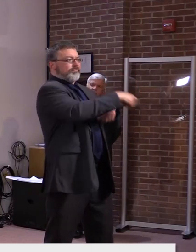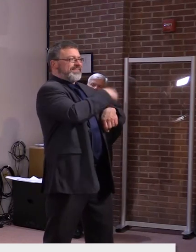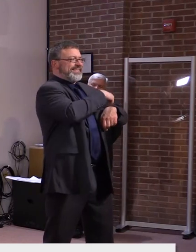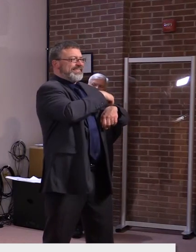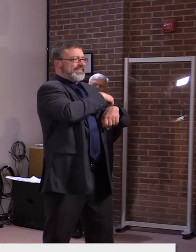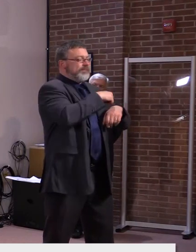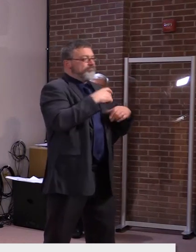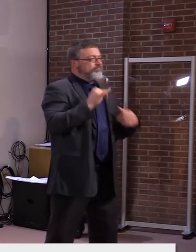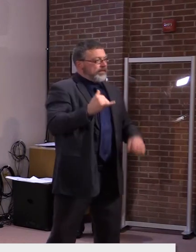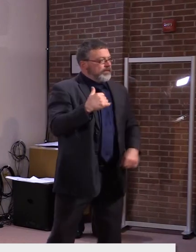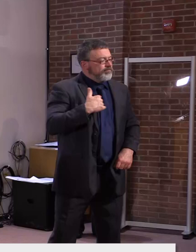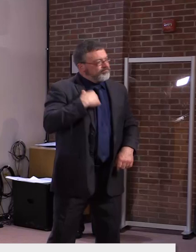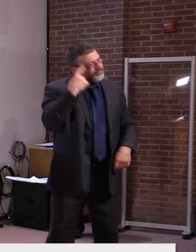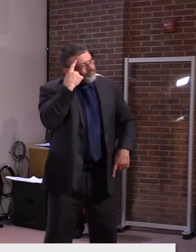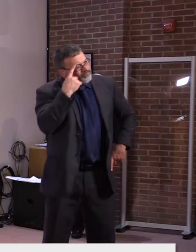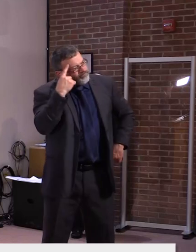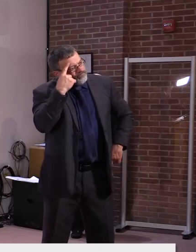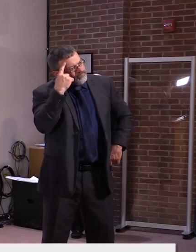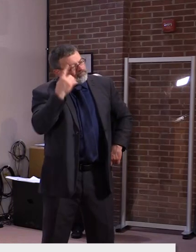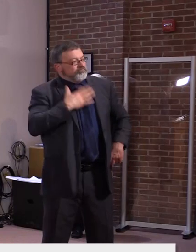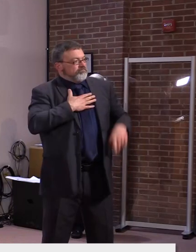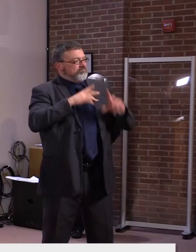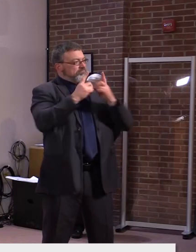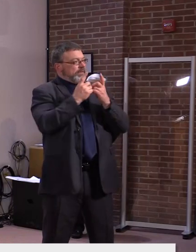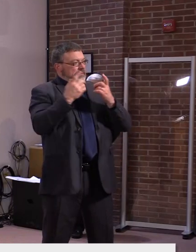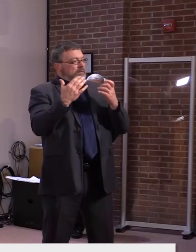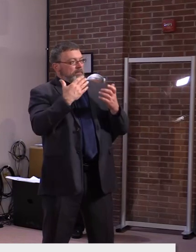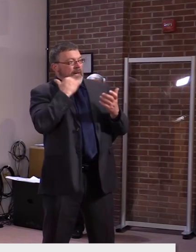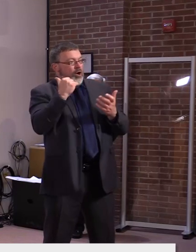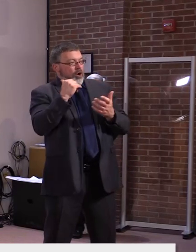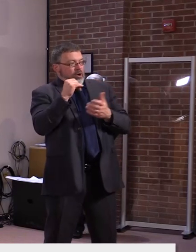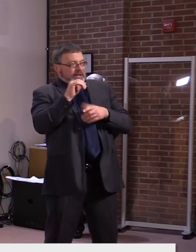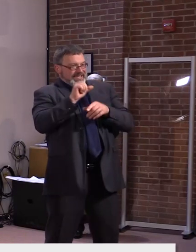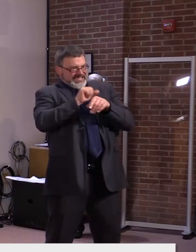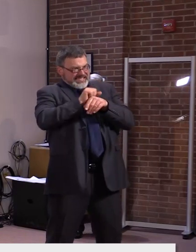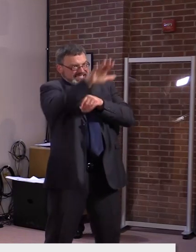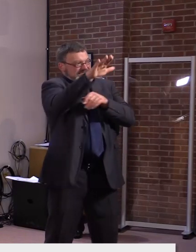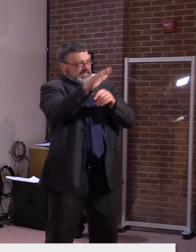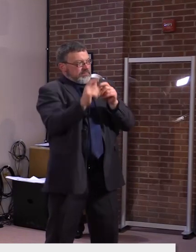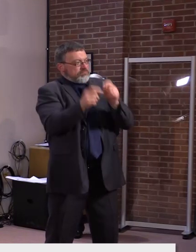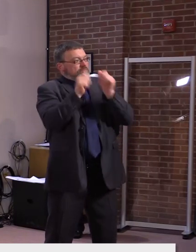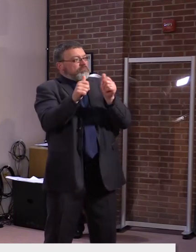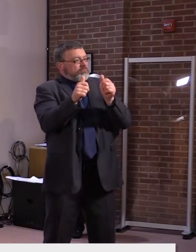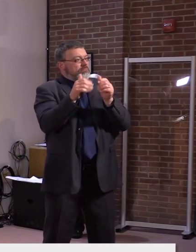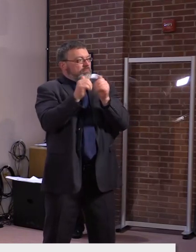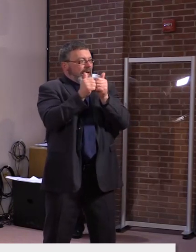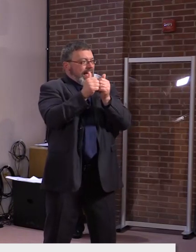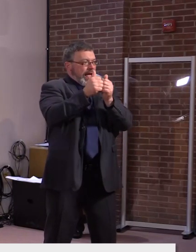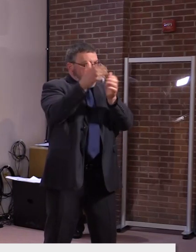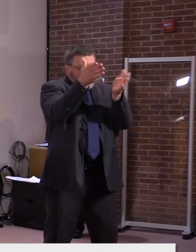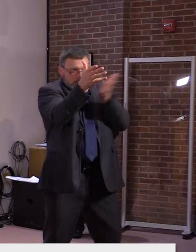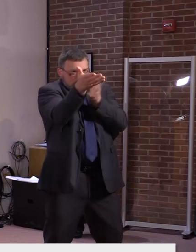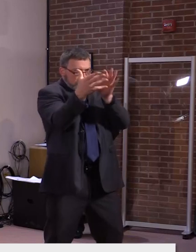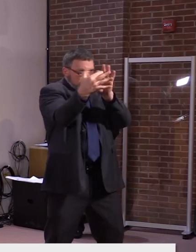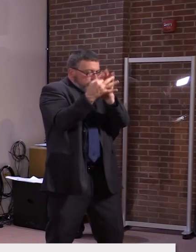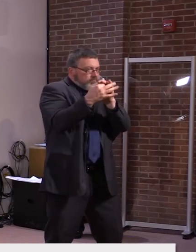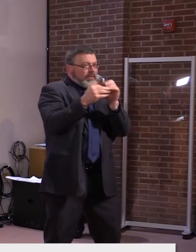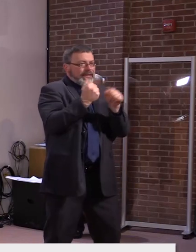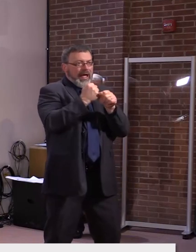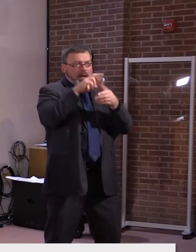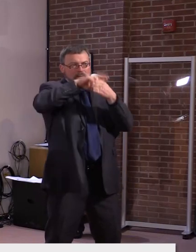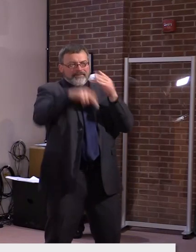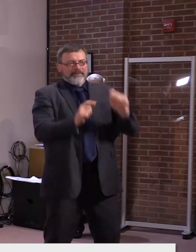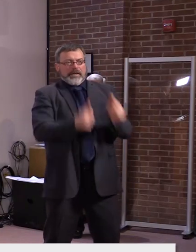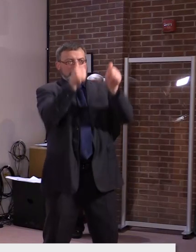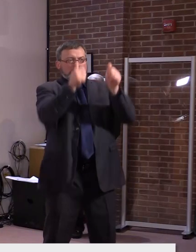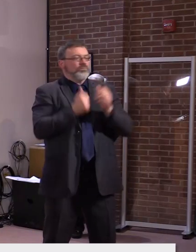to try to deploy that to Canaan. That worked very well. We worked directly with the school's nurse and the administration of the district to